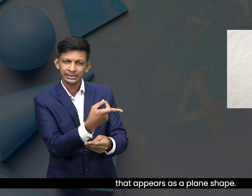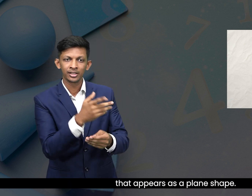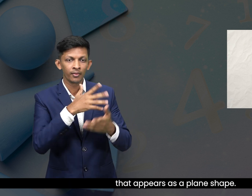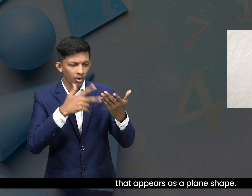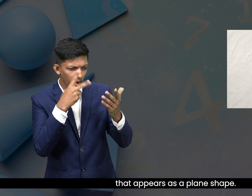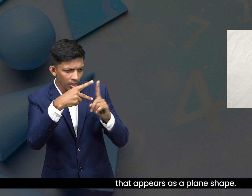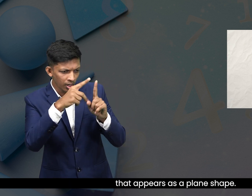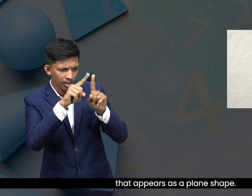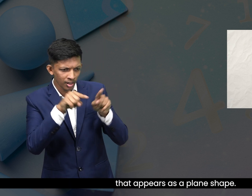shape.